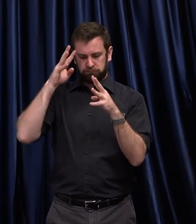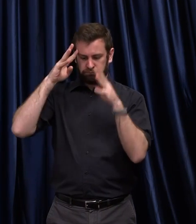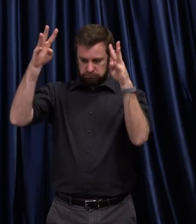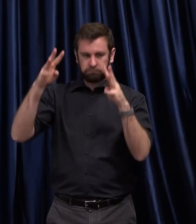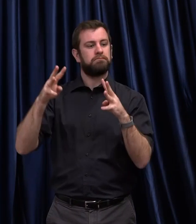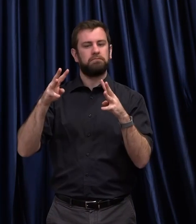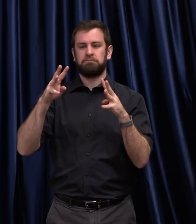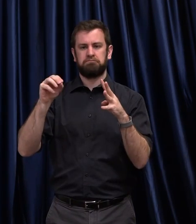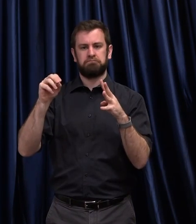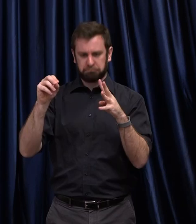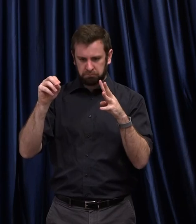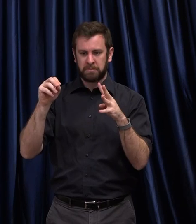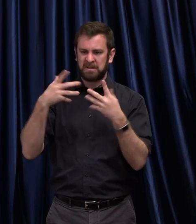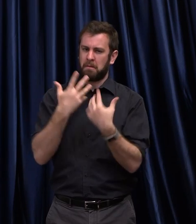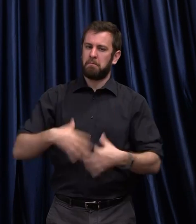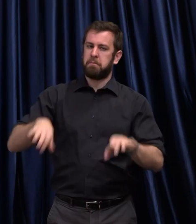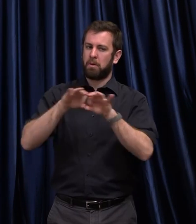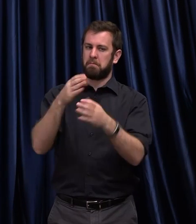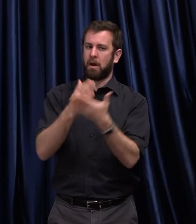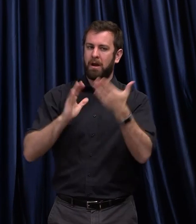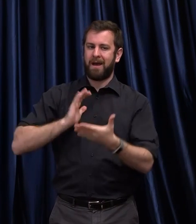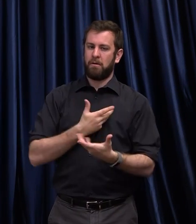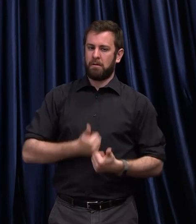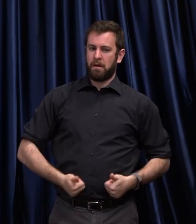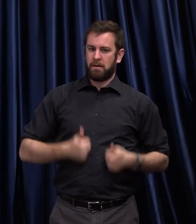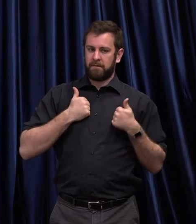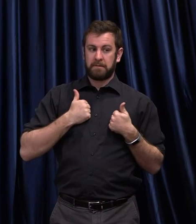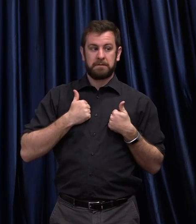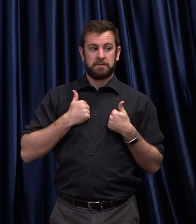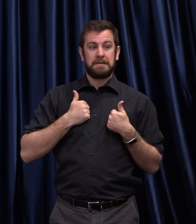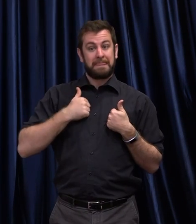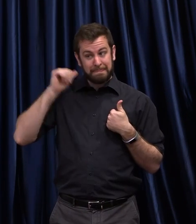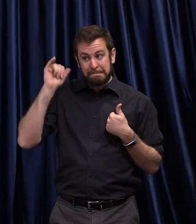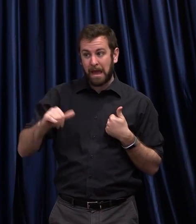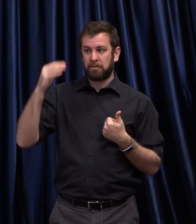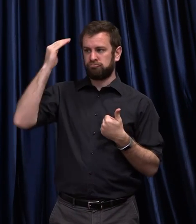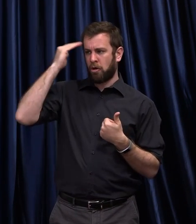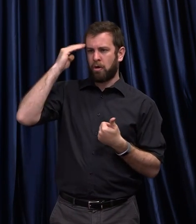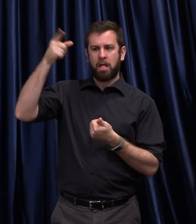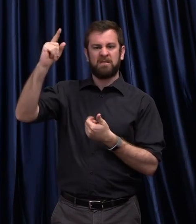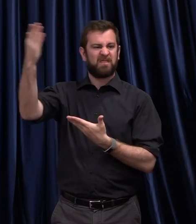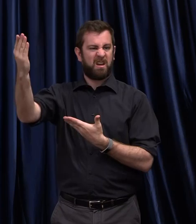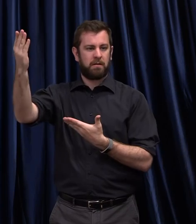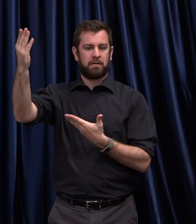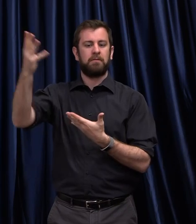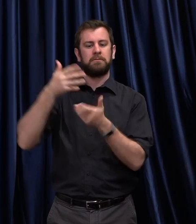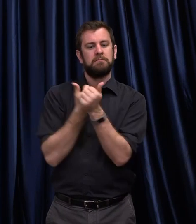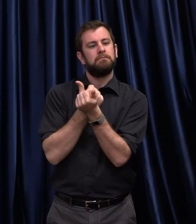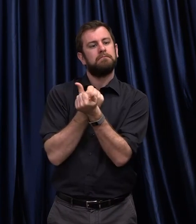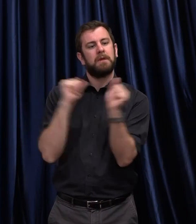life. And it's something that may save us from the dangers that we are going through in the